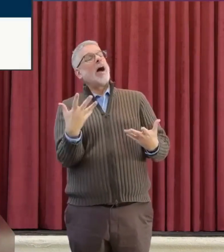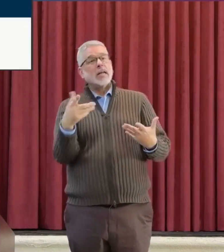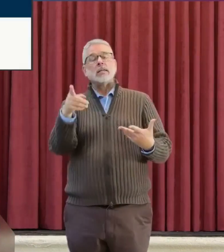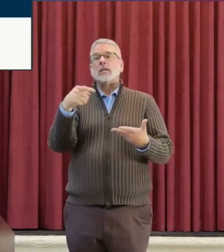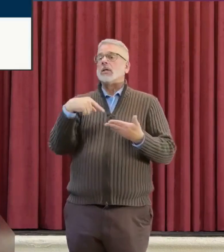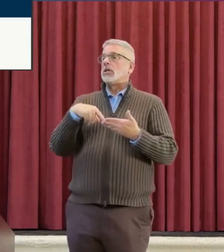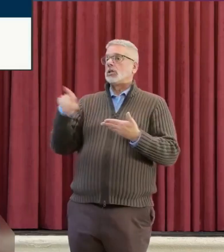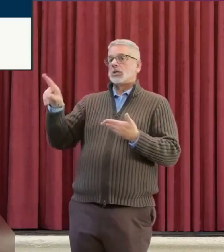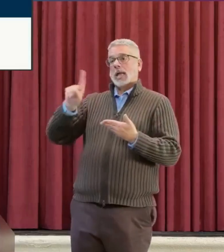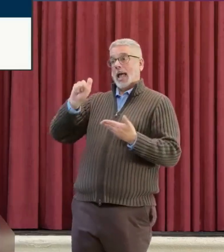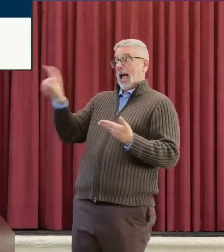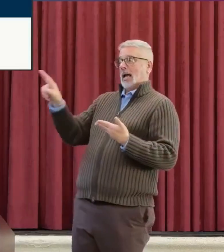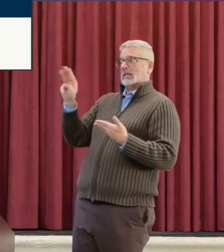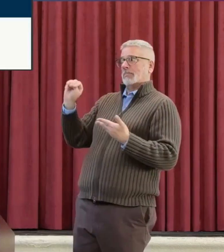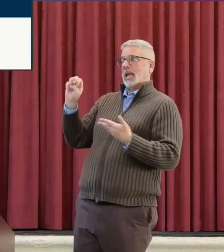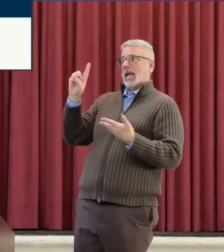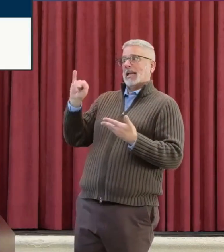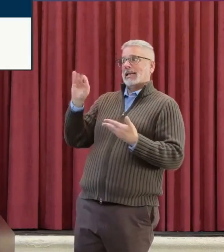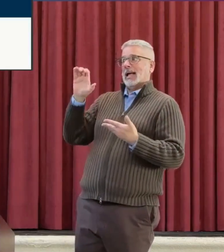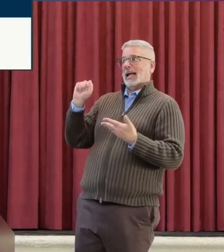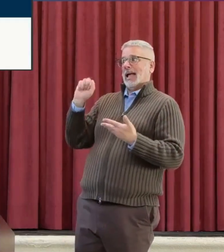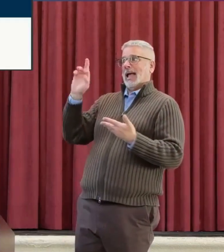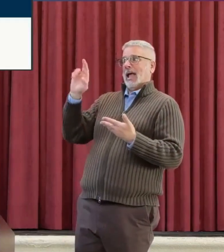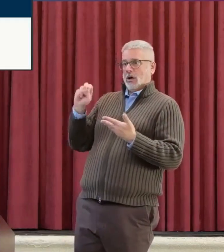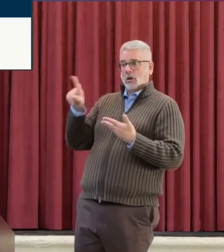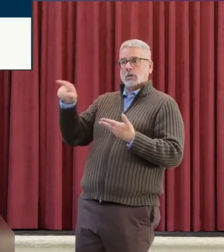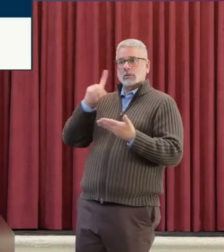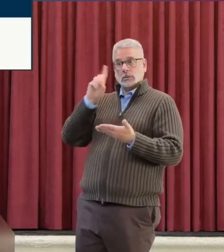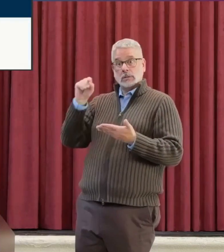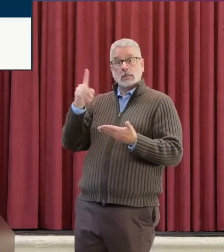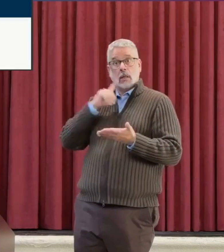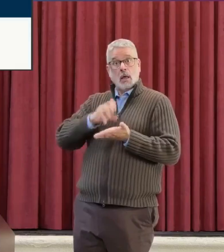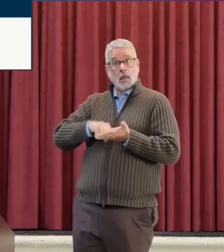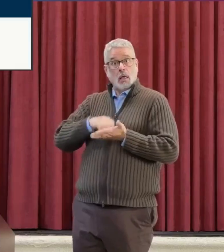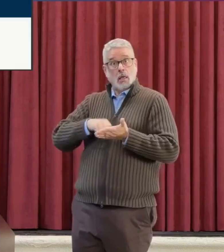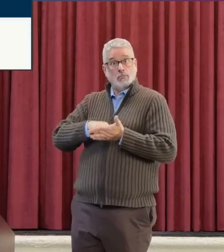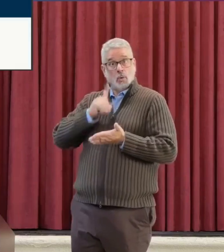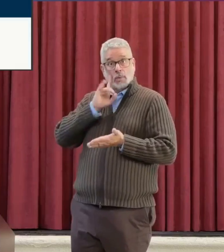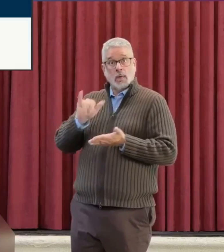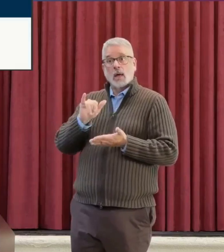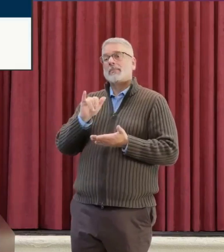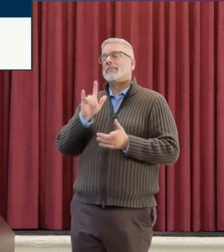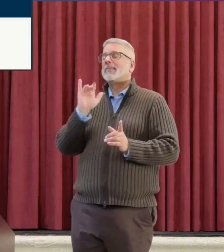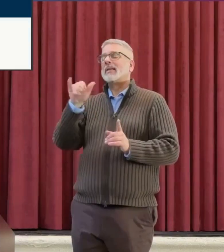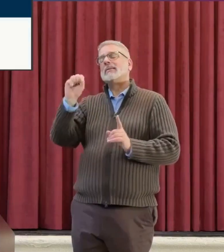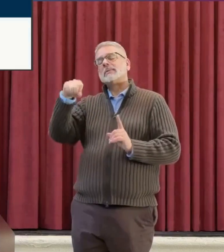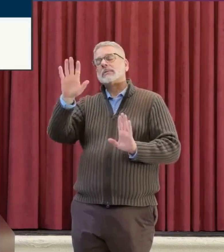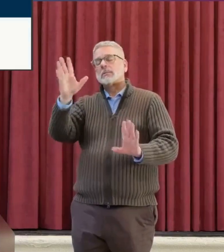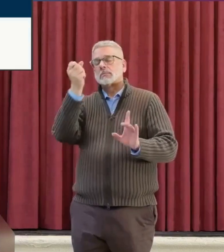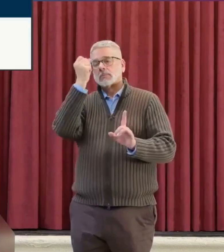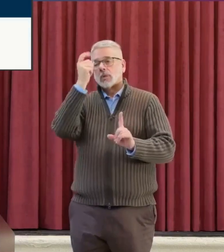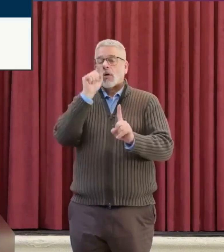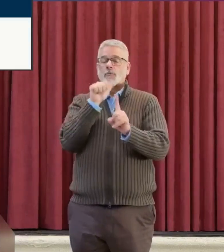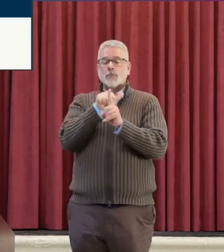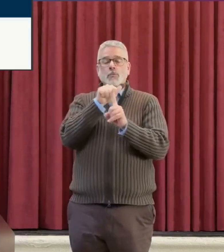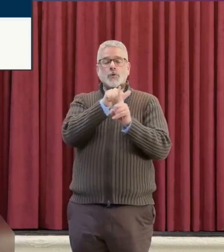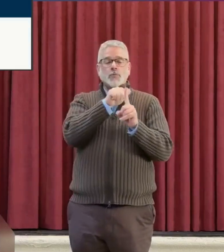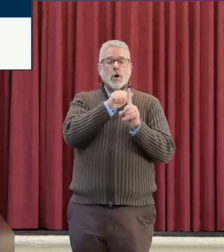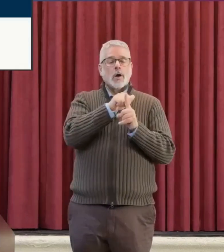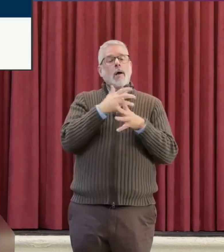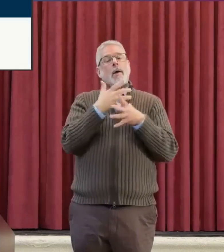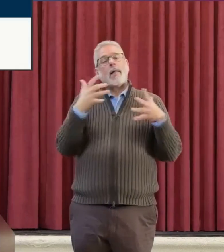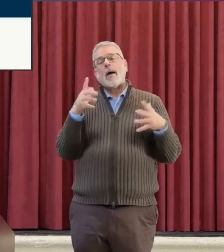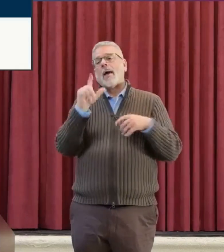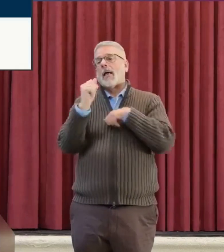her. And also, there are this fraud going on really a lot in Los